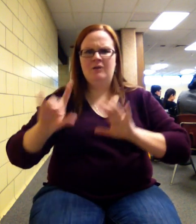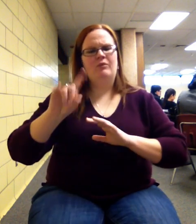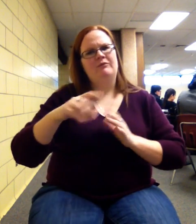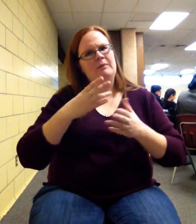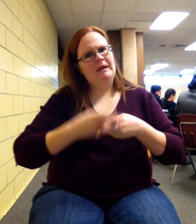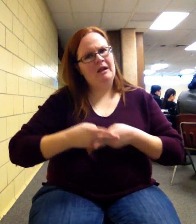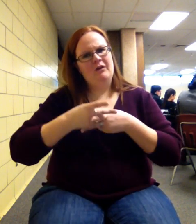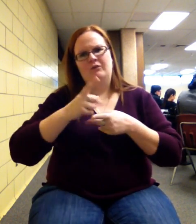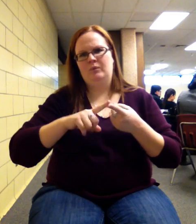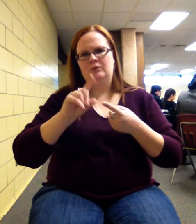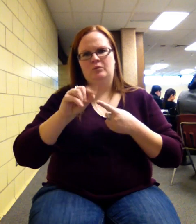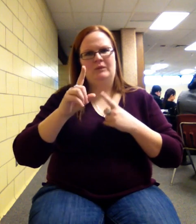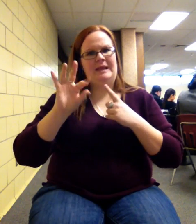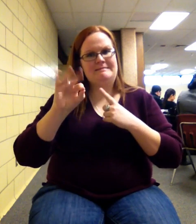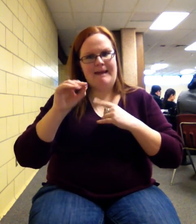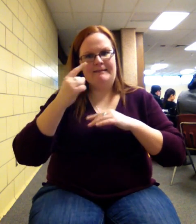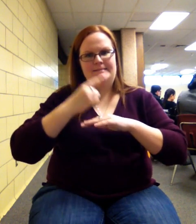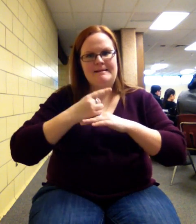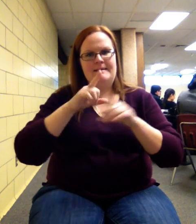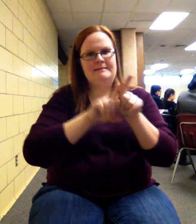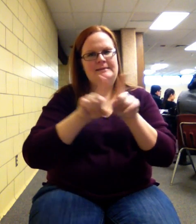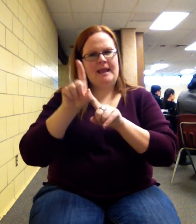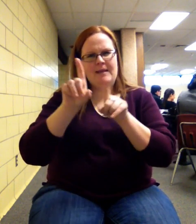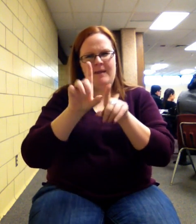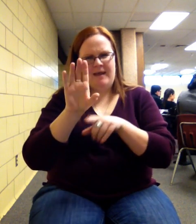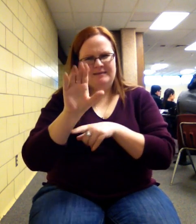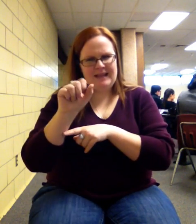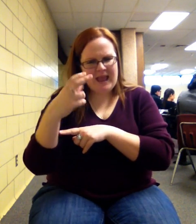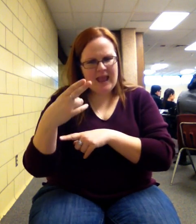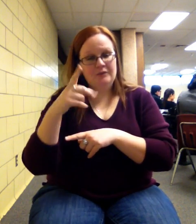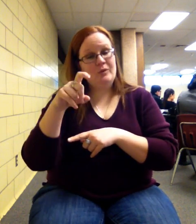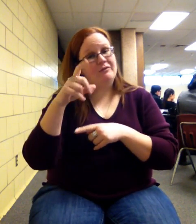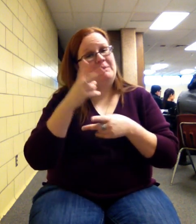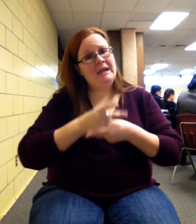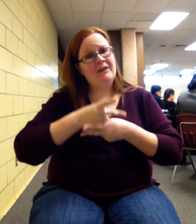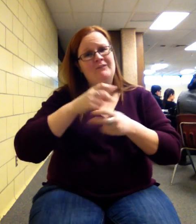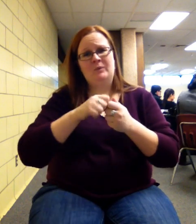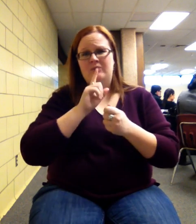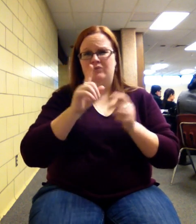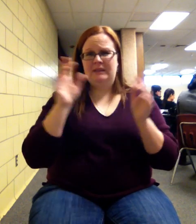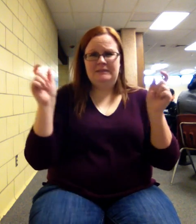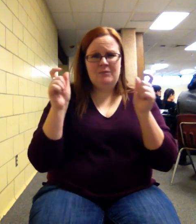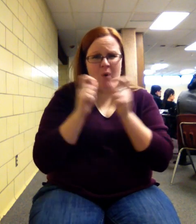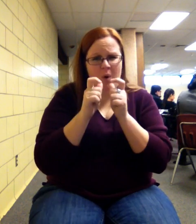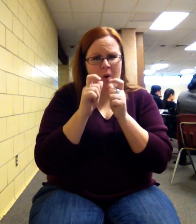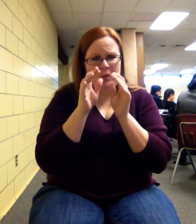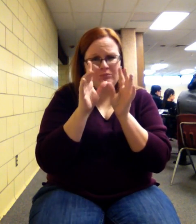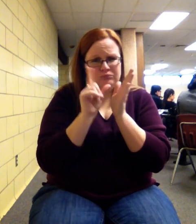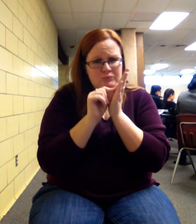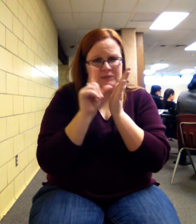other things that they're trying to get you to sign up for, because there might be some fine print that it's really not 90 days same as cash. It might not really